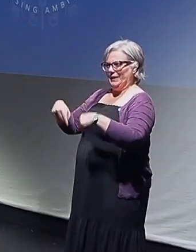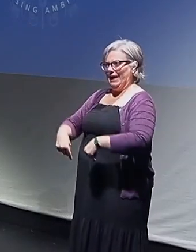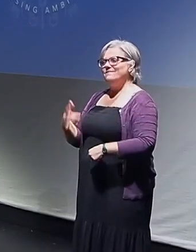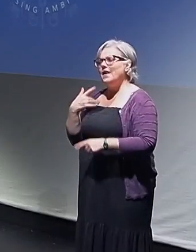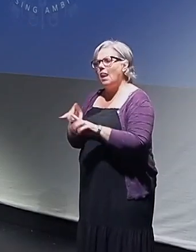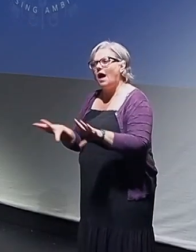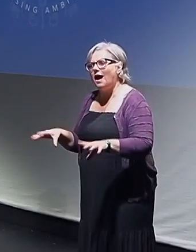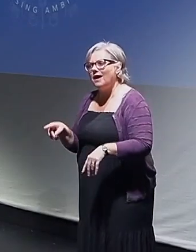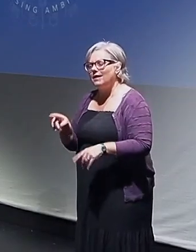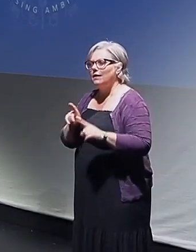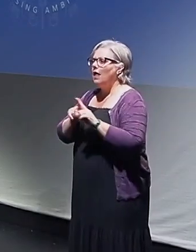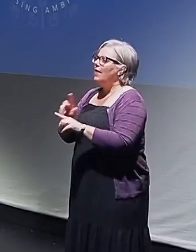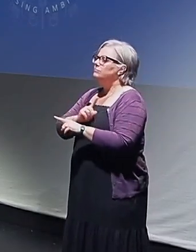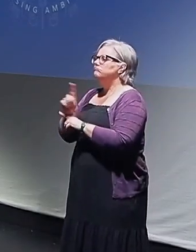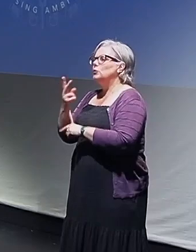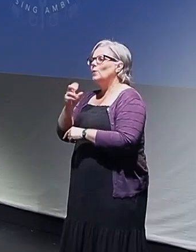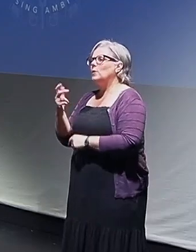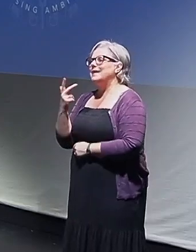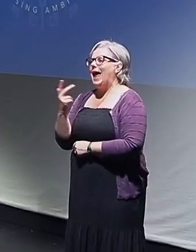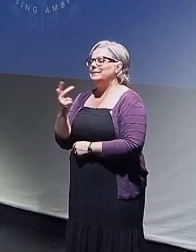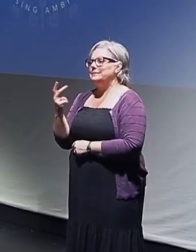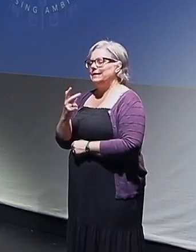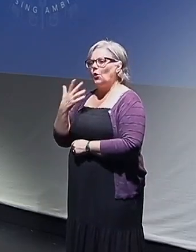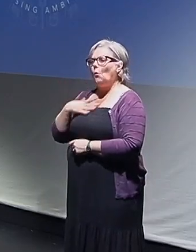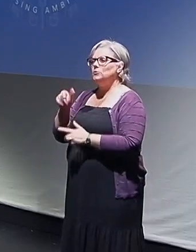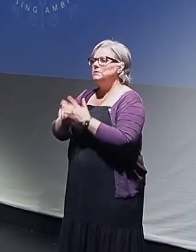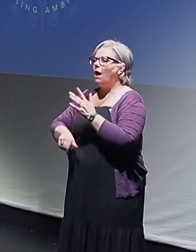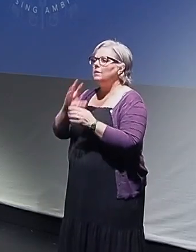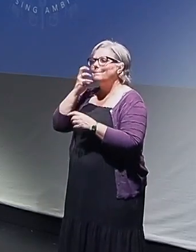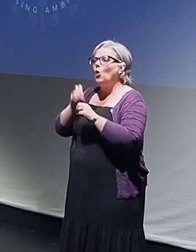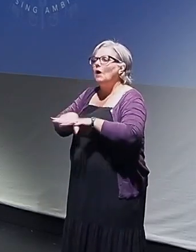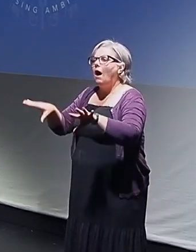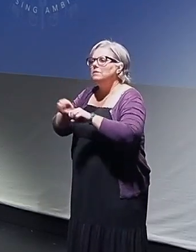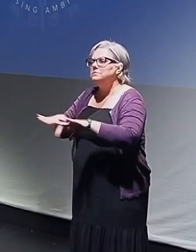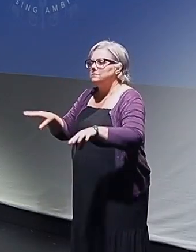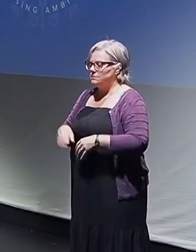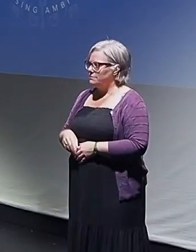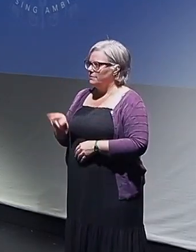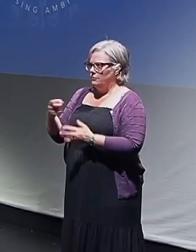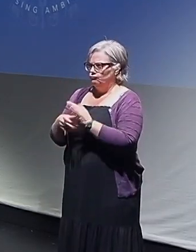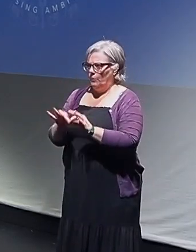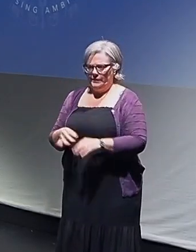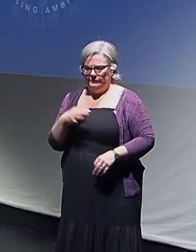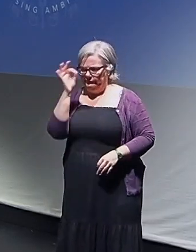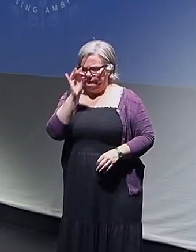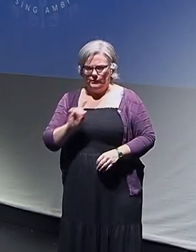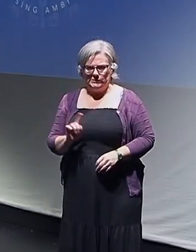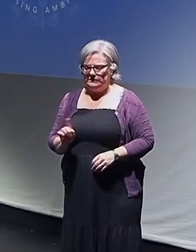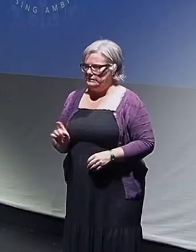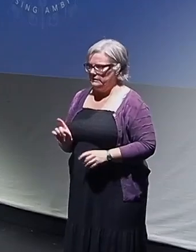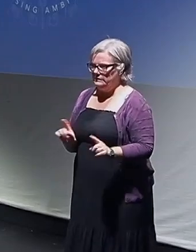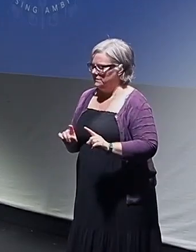like. And then in 2018, I wanted to start a podcast. Rob was like, "I don't know what that is. I don't think we